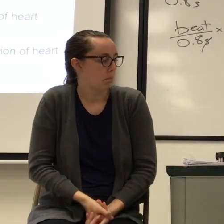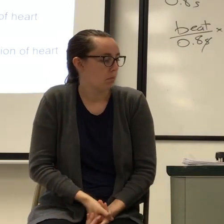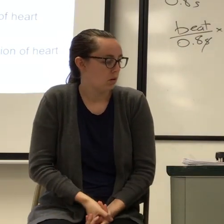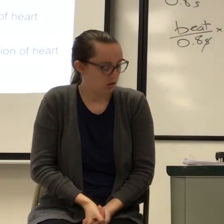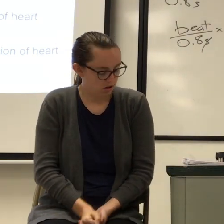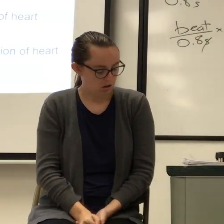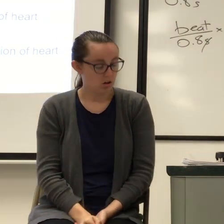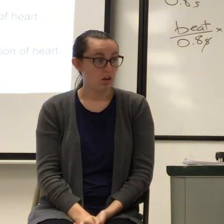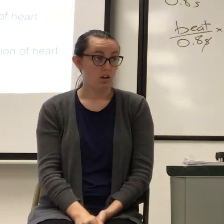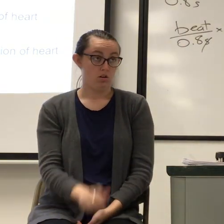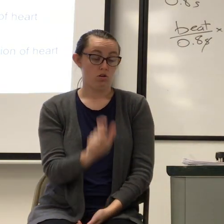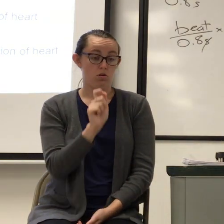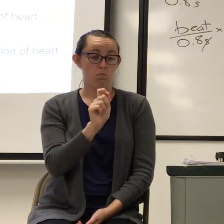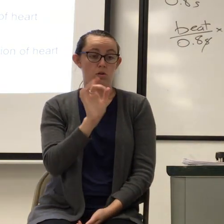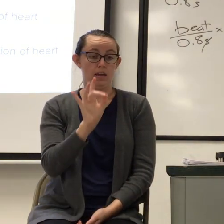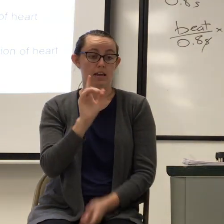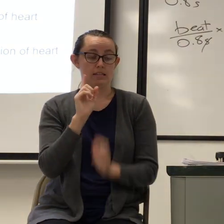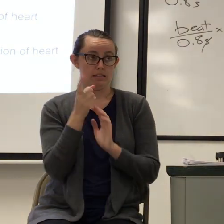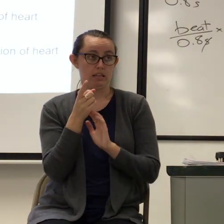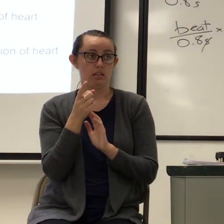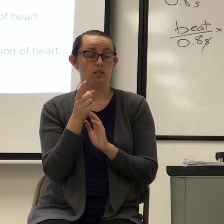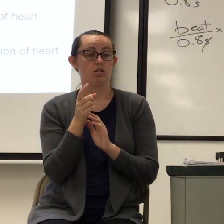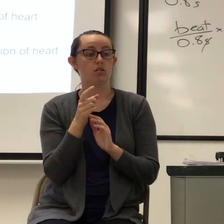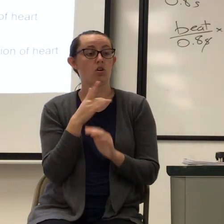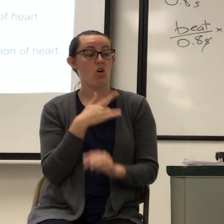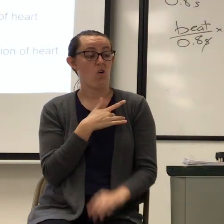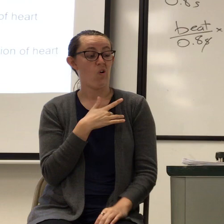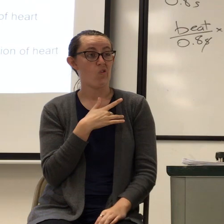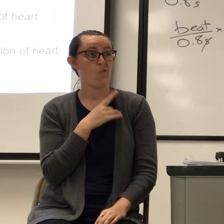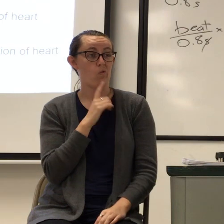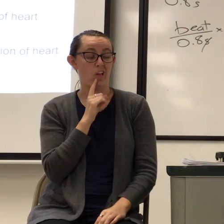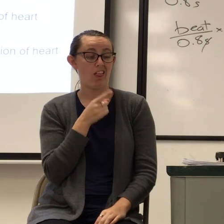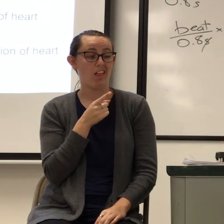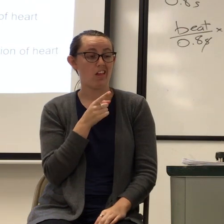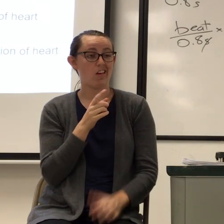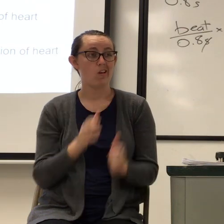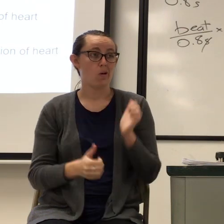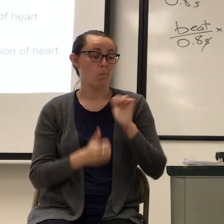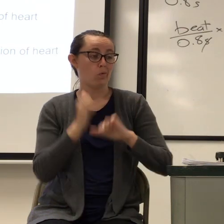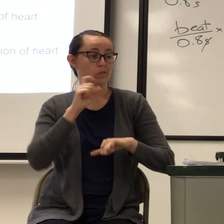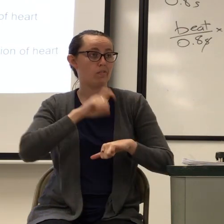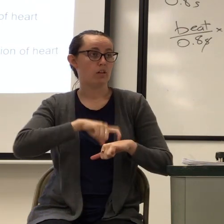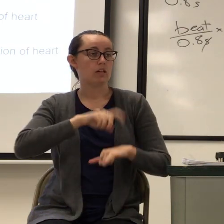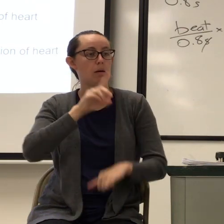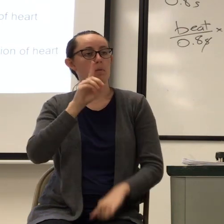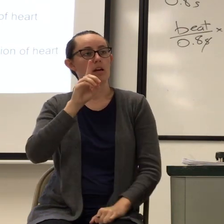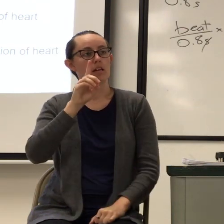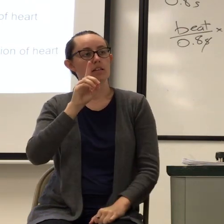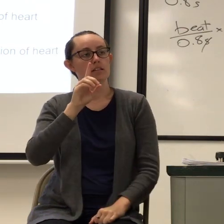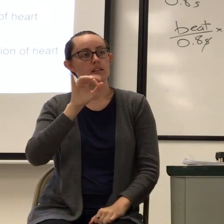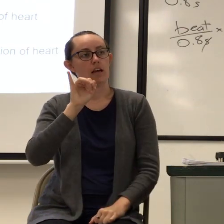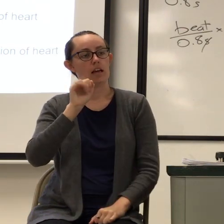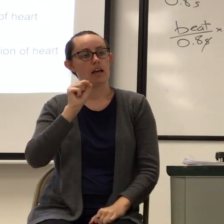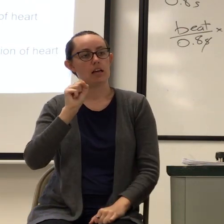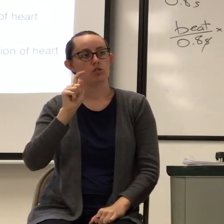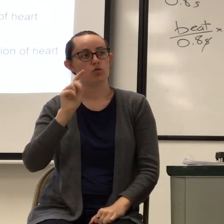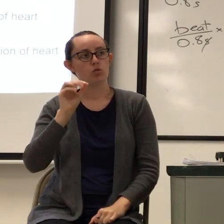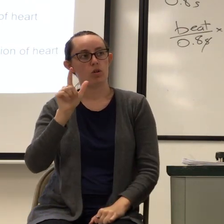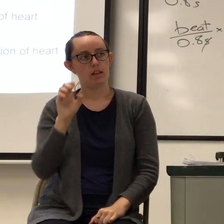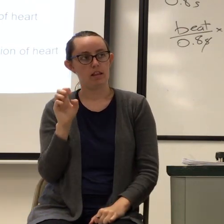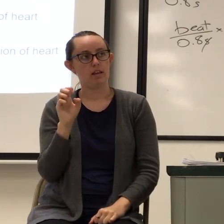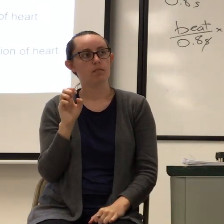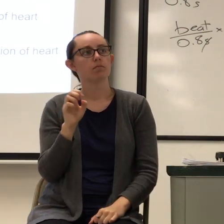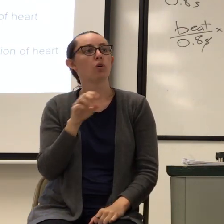that 0.8 seconds, as we'll see, the heart actually spends more time in diastole, about 0.5 of that